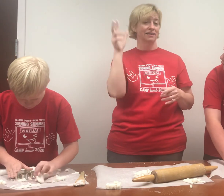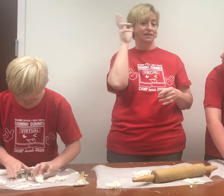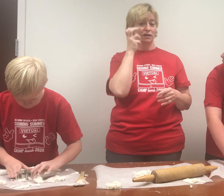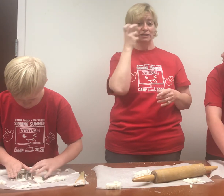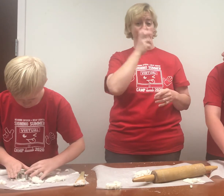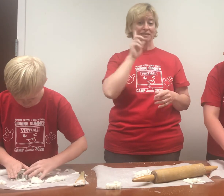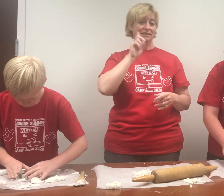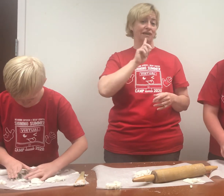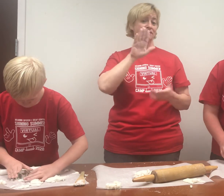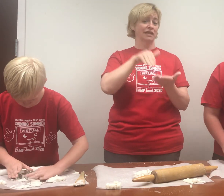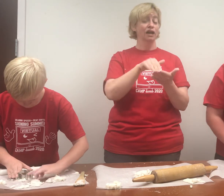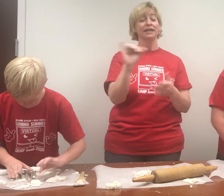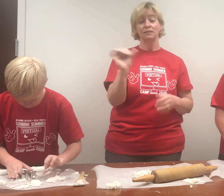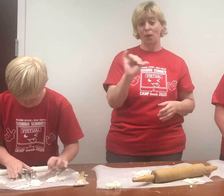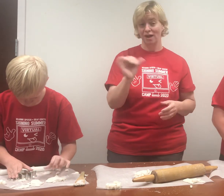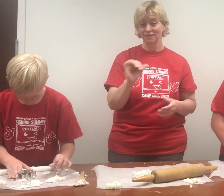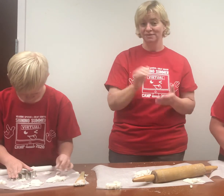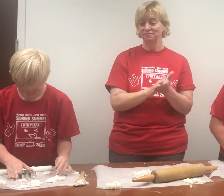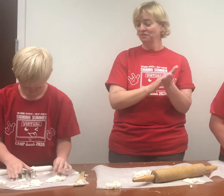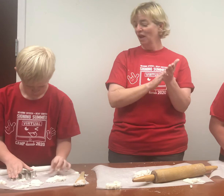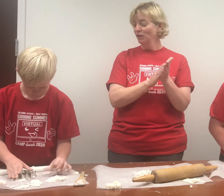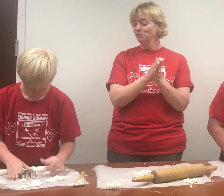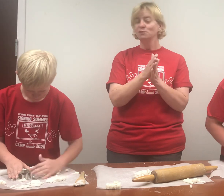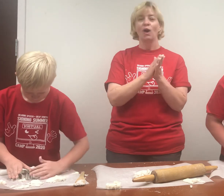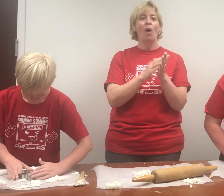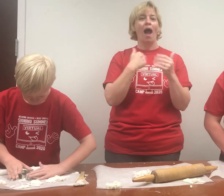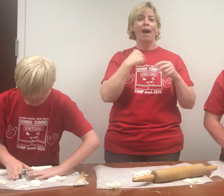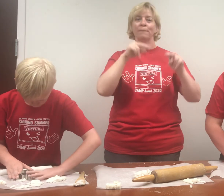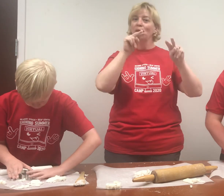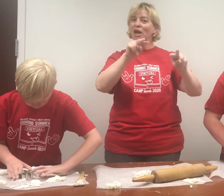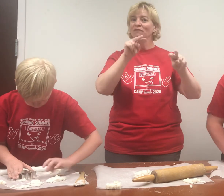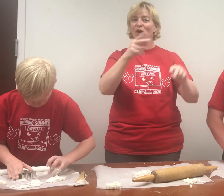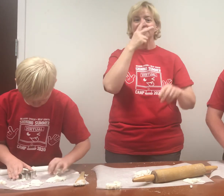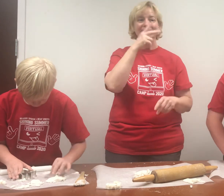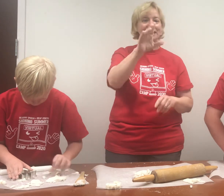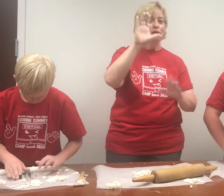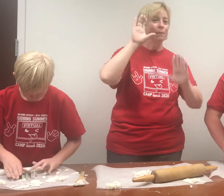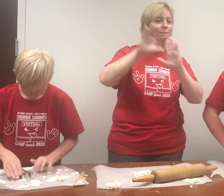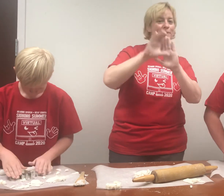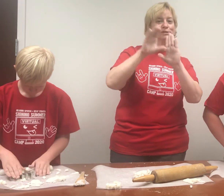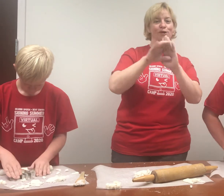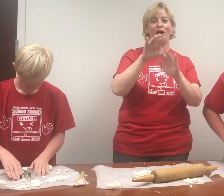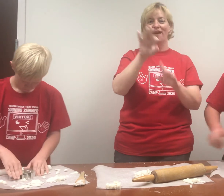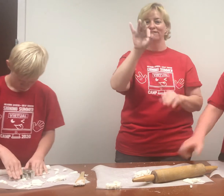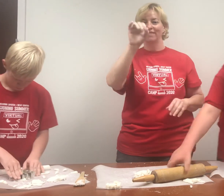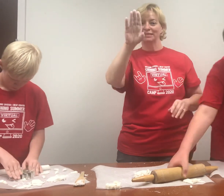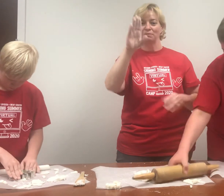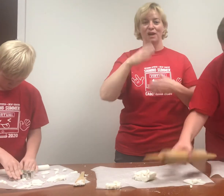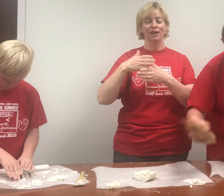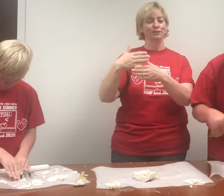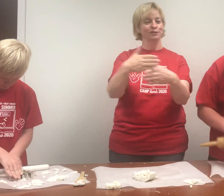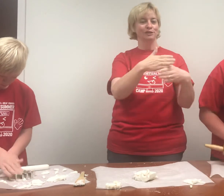event and the Hearing Speech Deaf Center as well. So I'm looking forward to seeing your pictures on